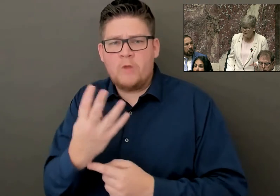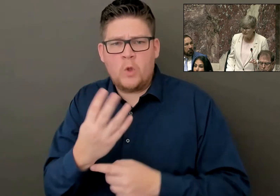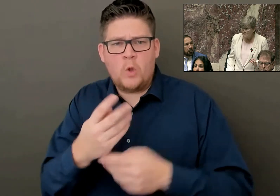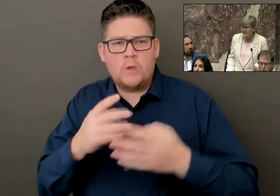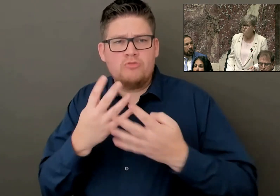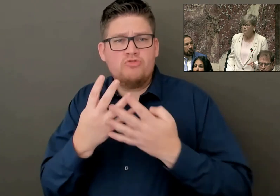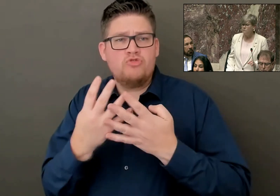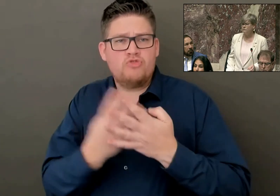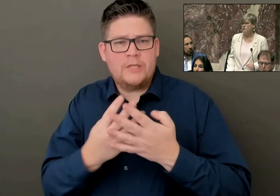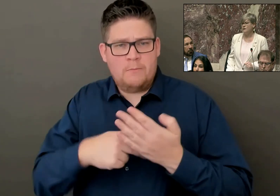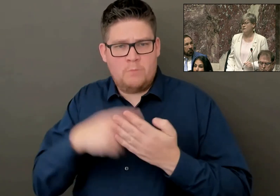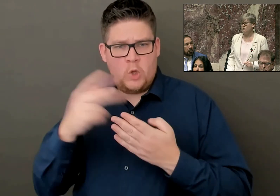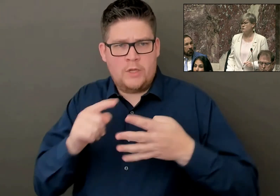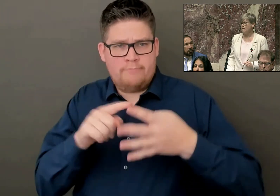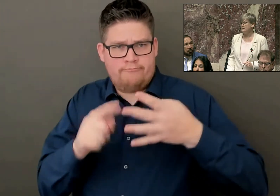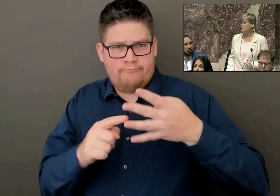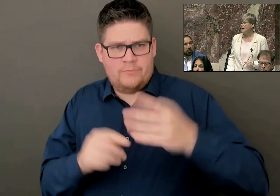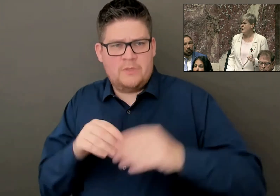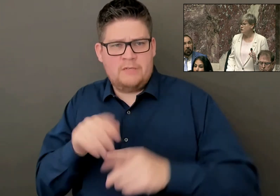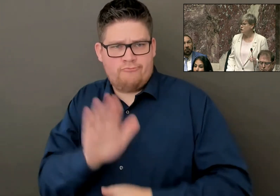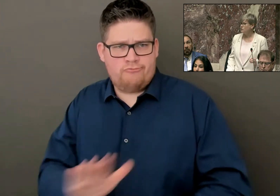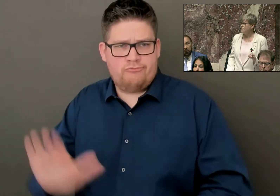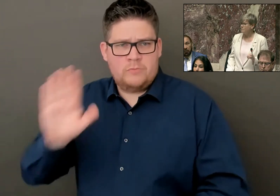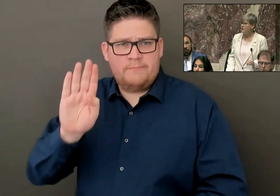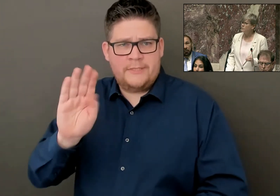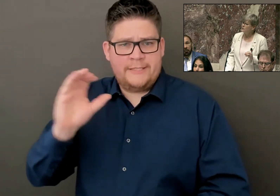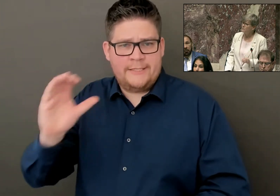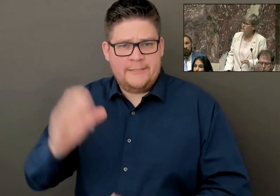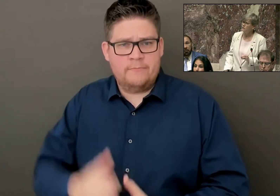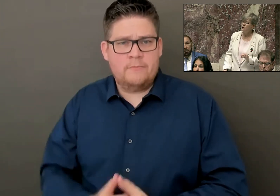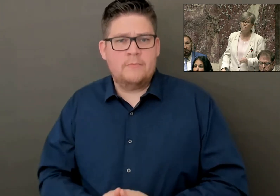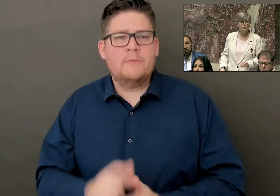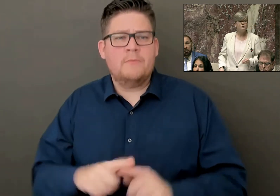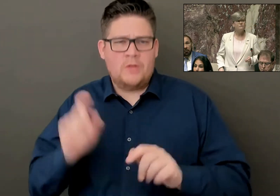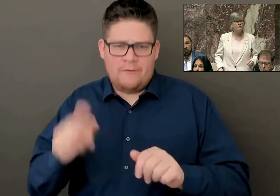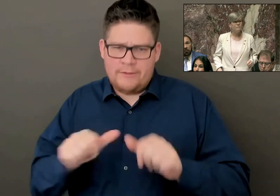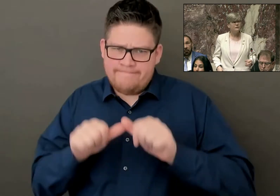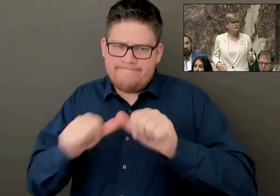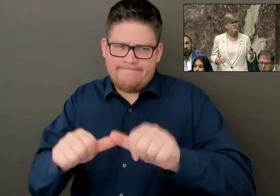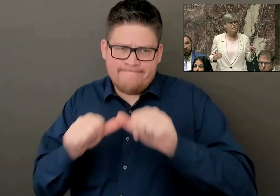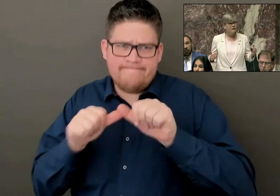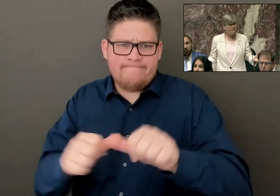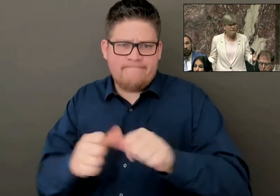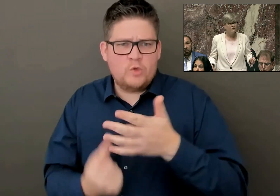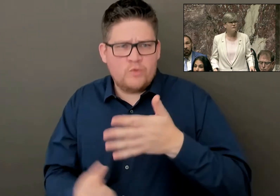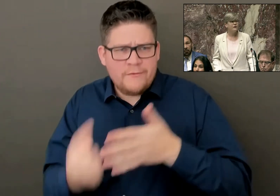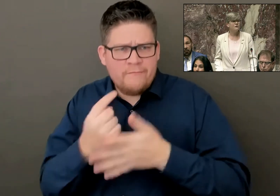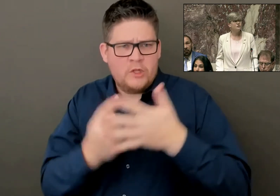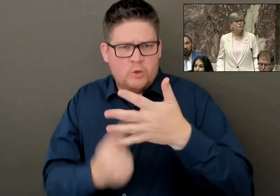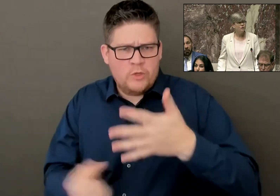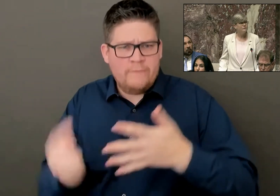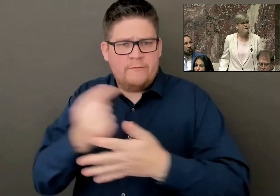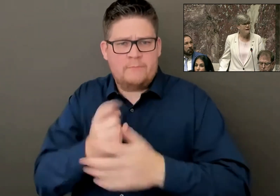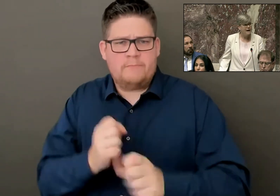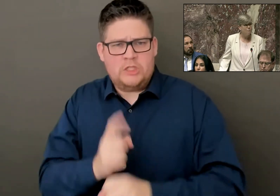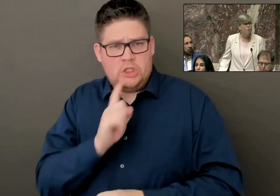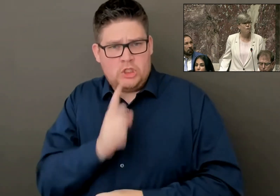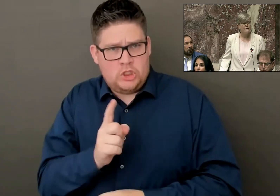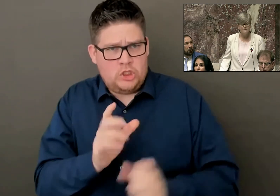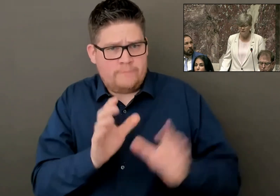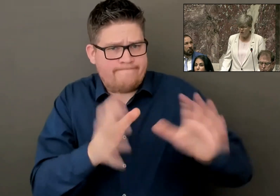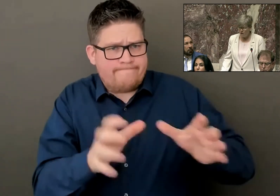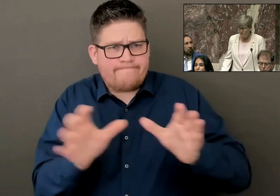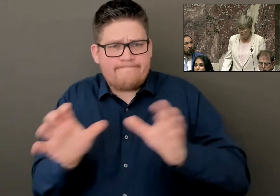need to be continually reviewing those criteria and ensuring that people, especially groups of our populations like firefighters who could be at